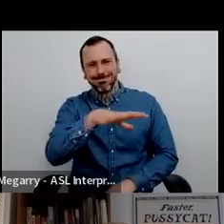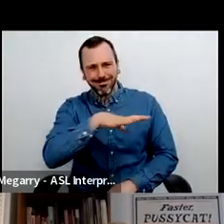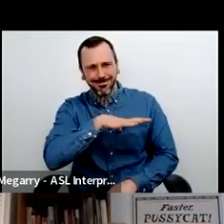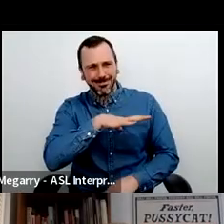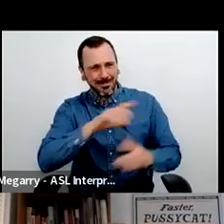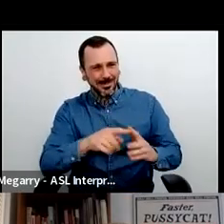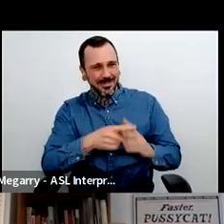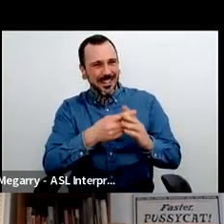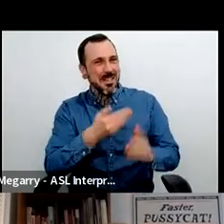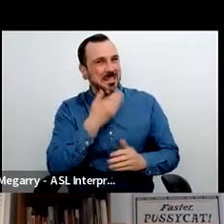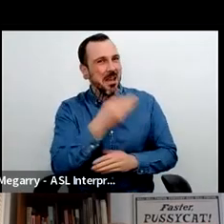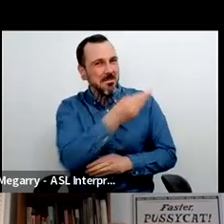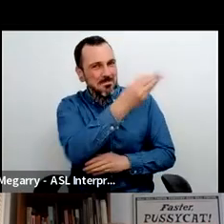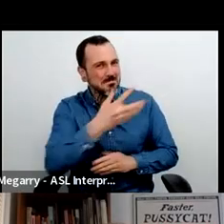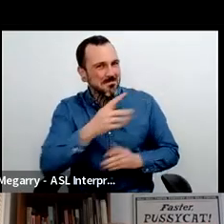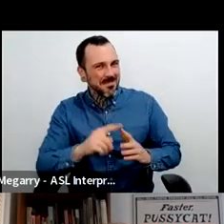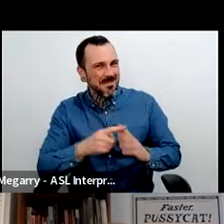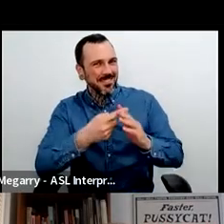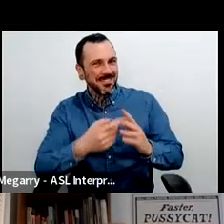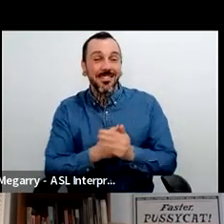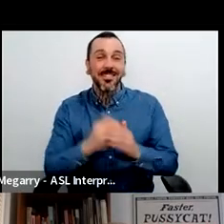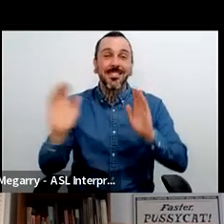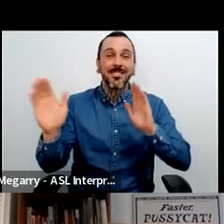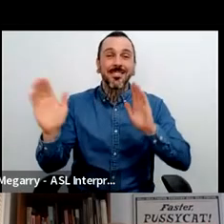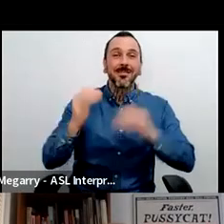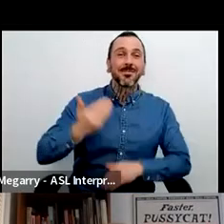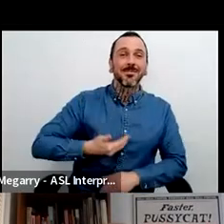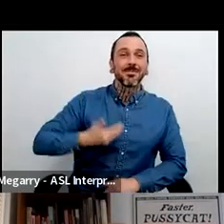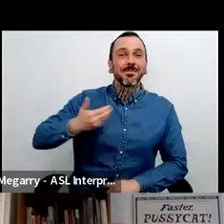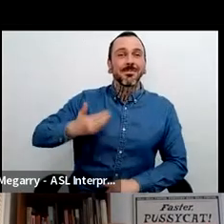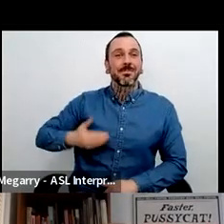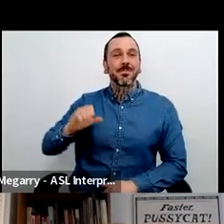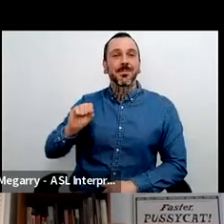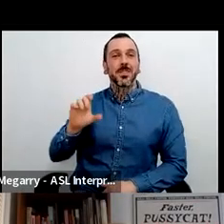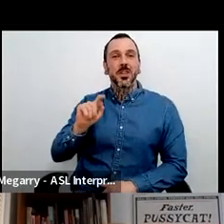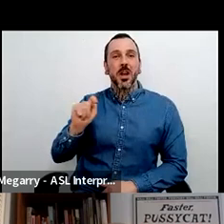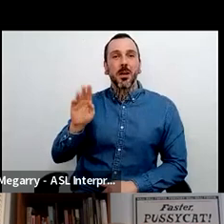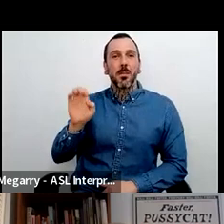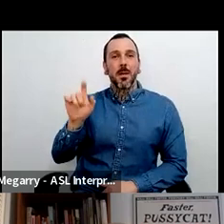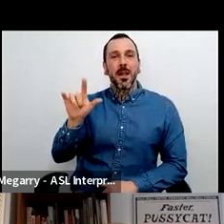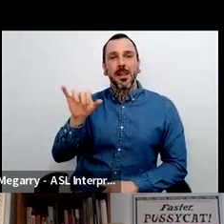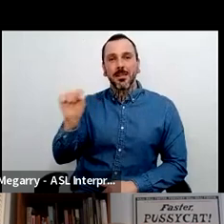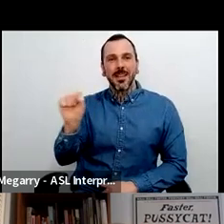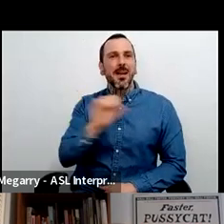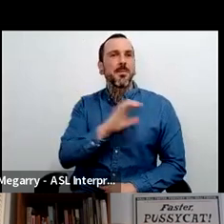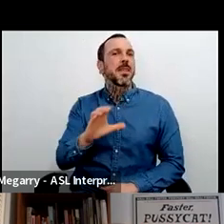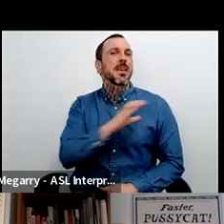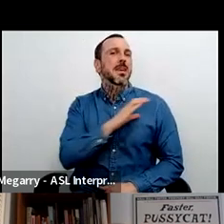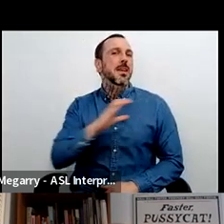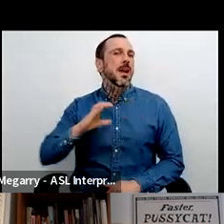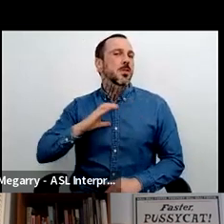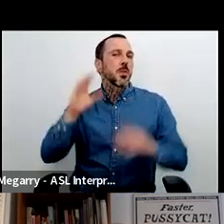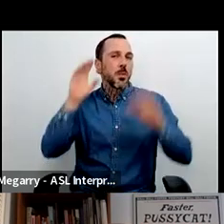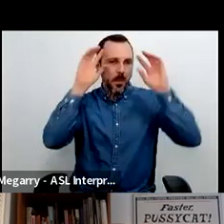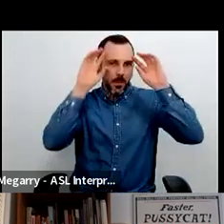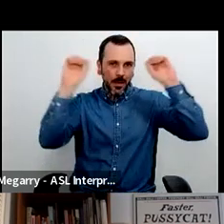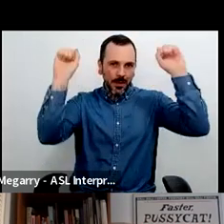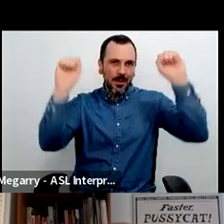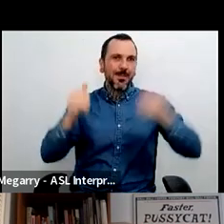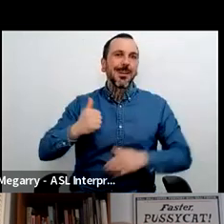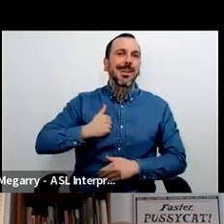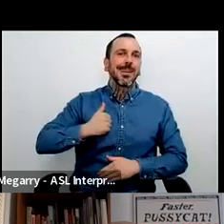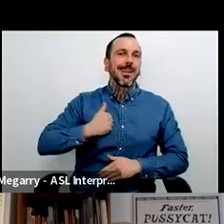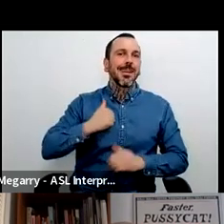Hello, everyone, and welcome. My name is Scott Bellis. I am the Council President of Canadian Actors Equity